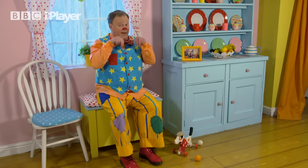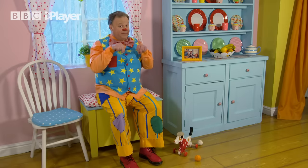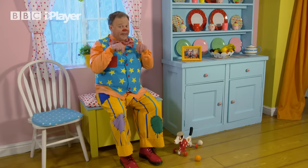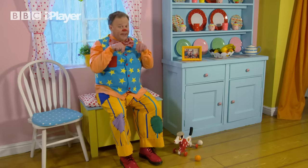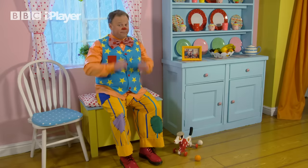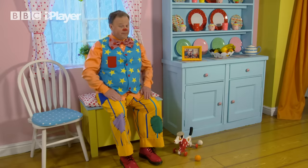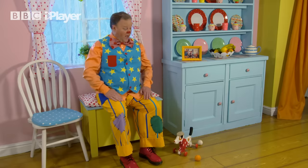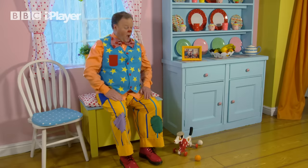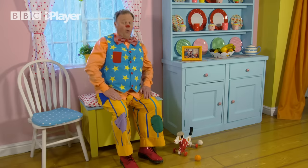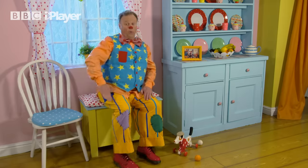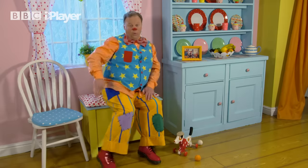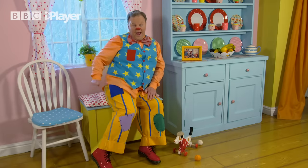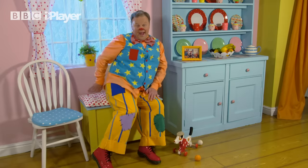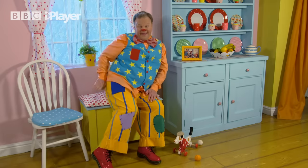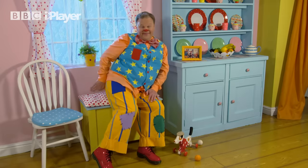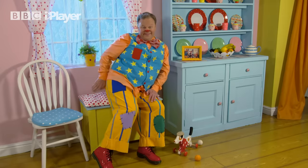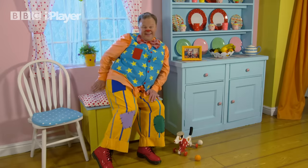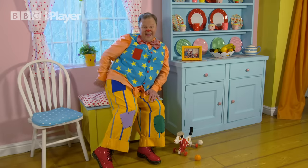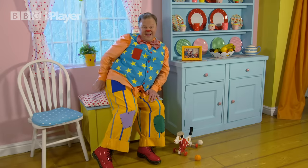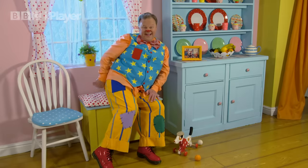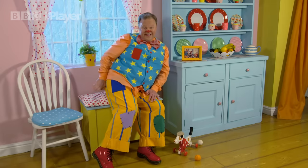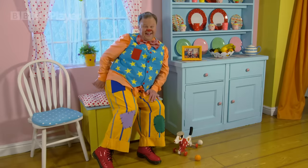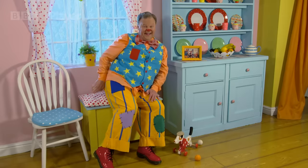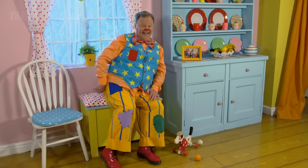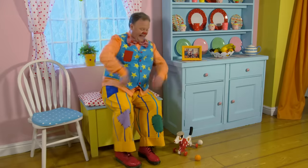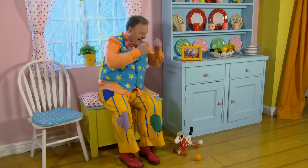puppy, wag your tail.